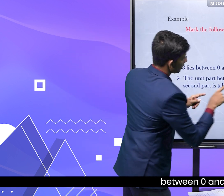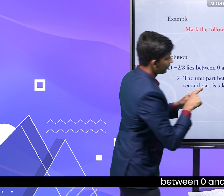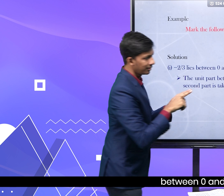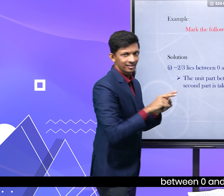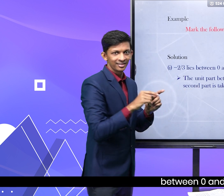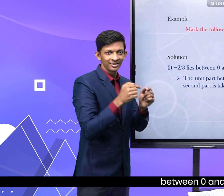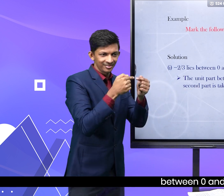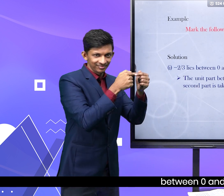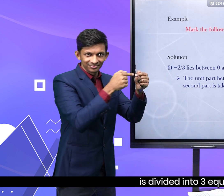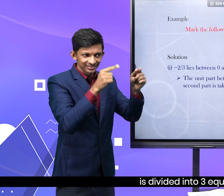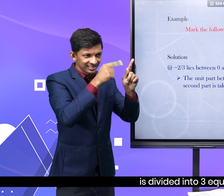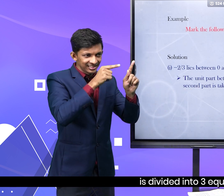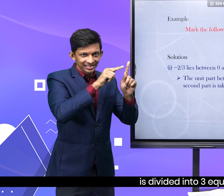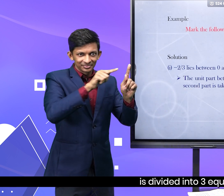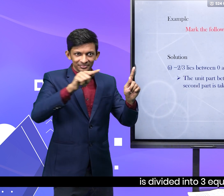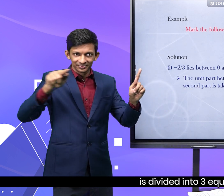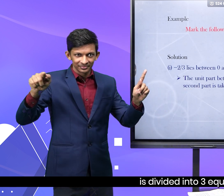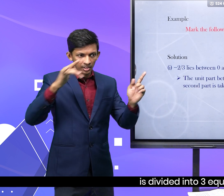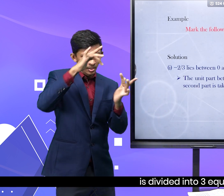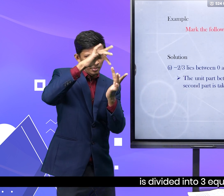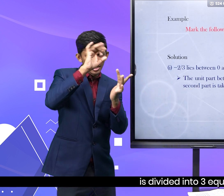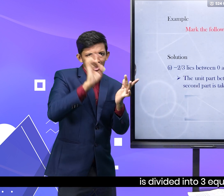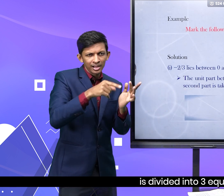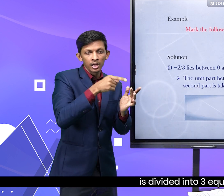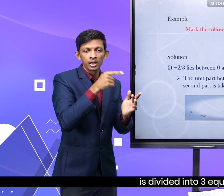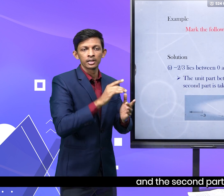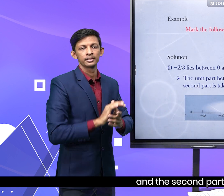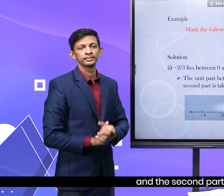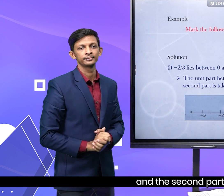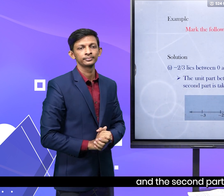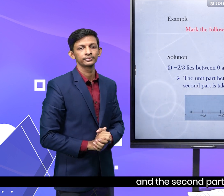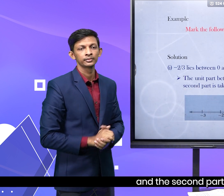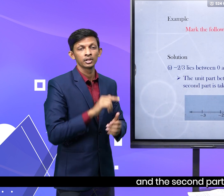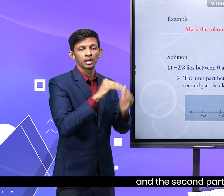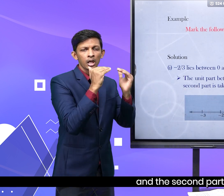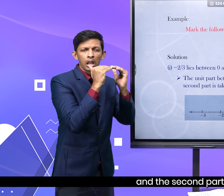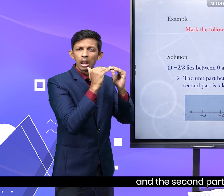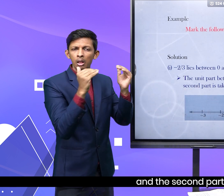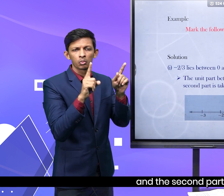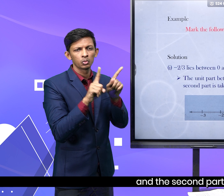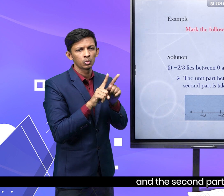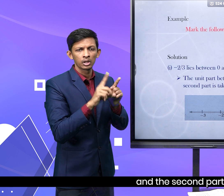and minus 1 is divided into 3 equal parts and the second part is taken.